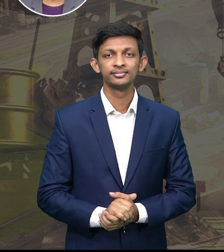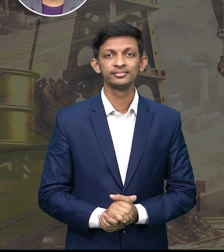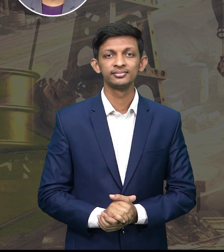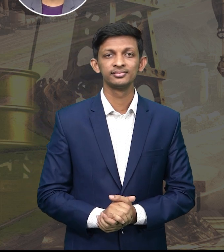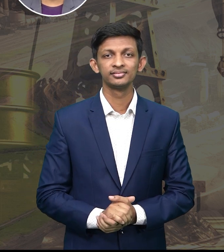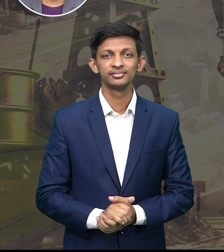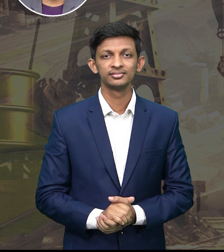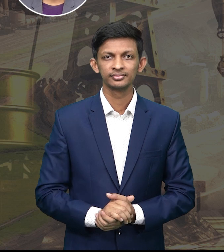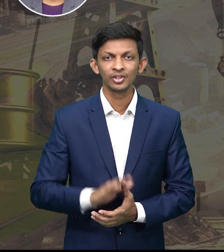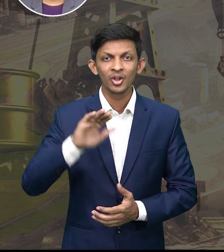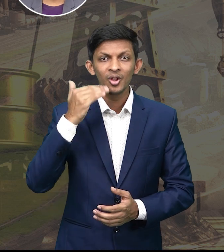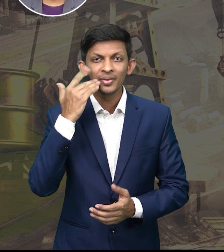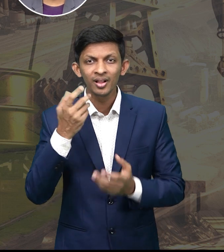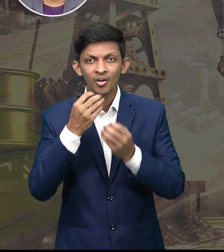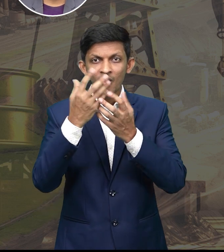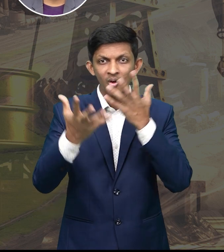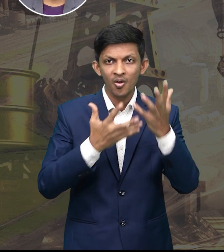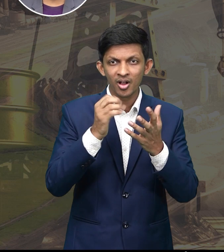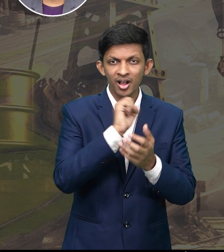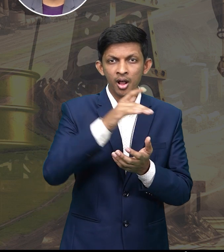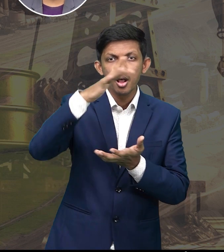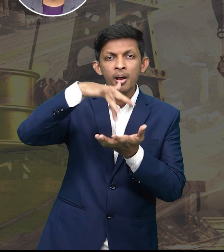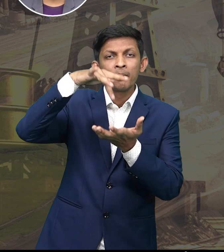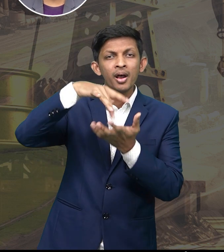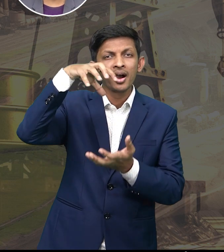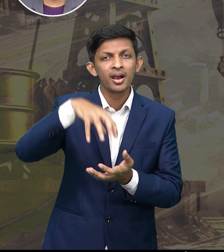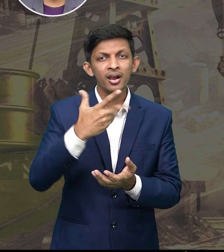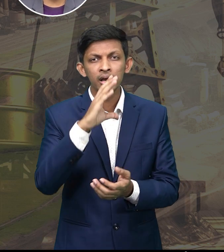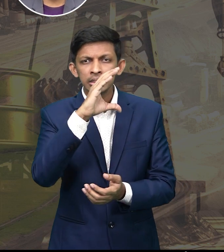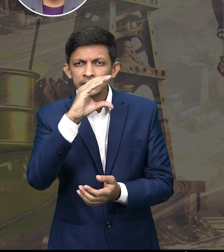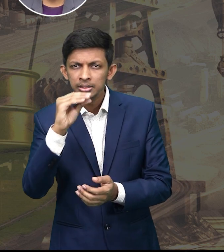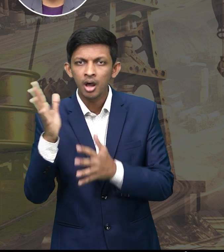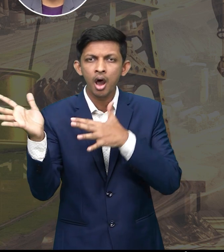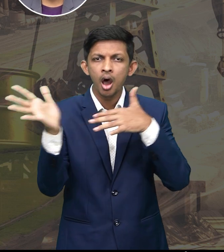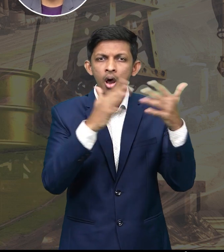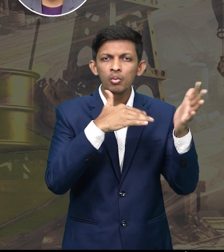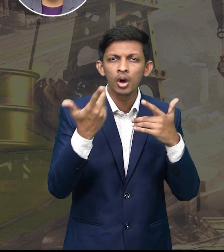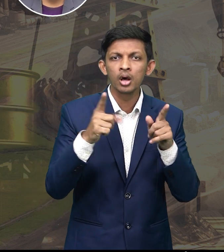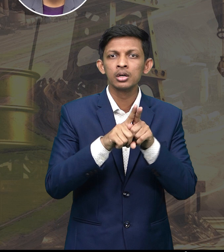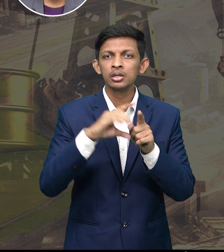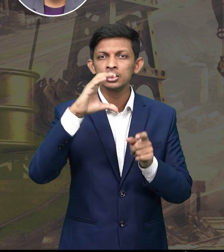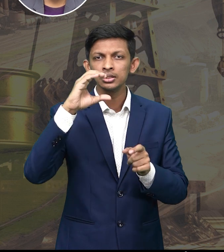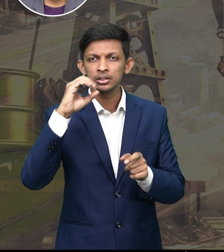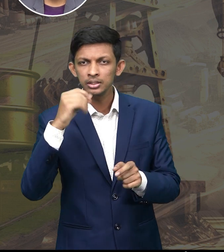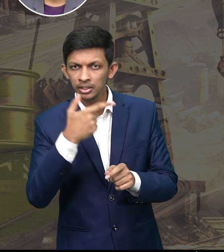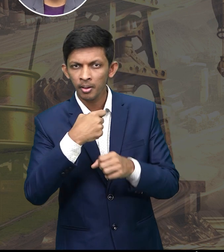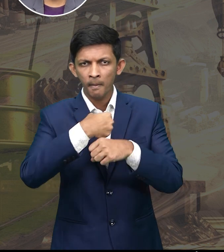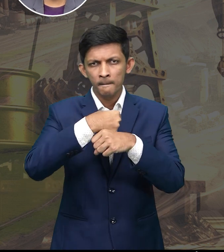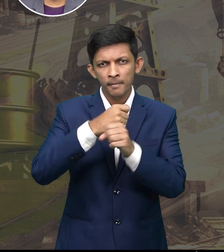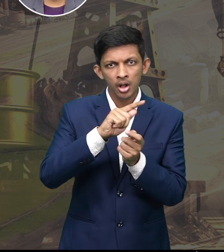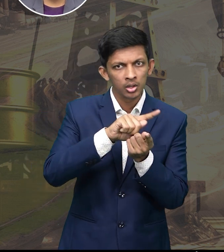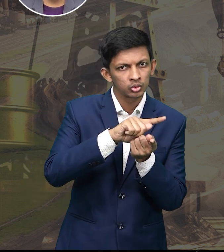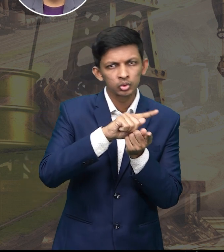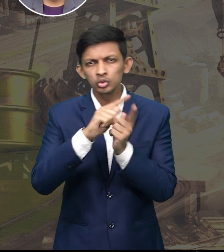and oxide of sulfur. When combustion takes place in insufficient air oxygen,